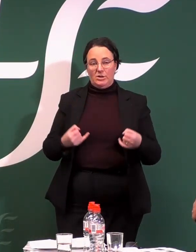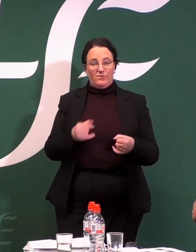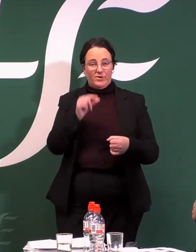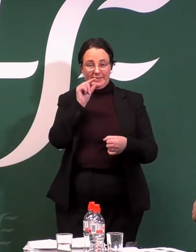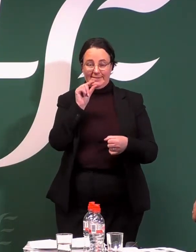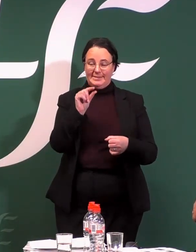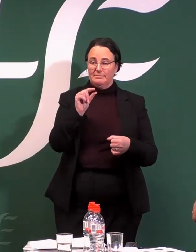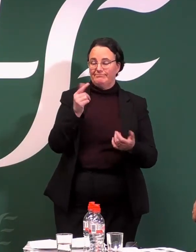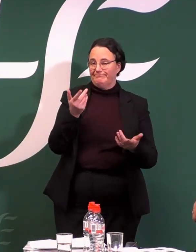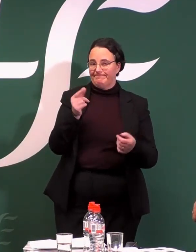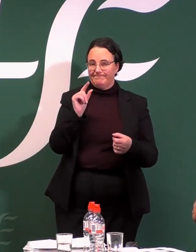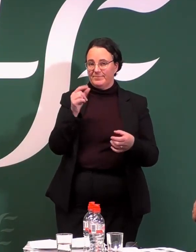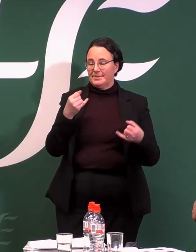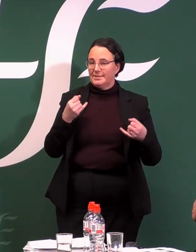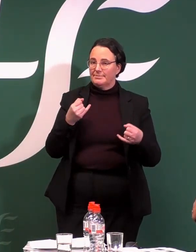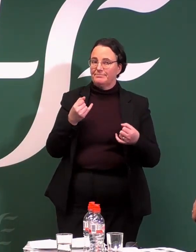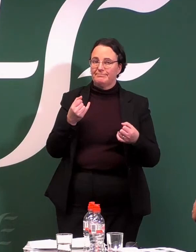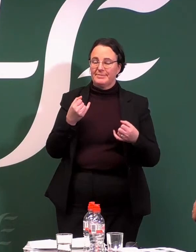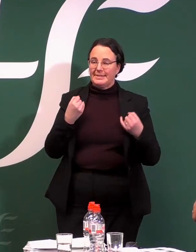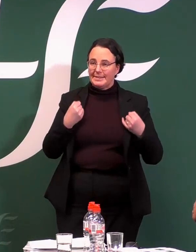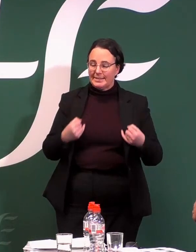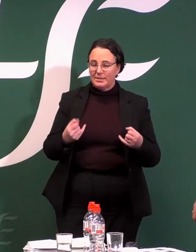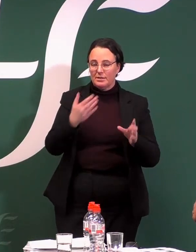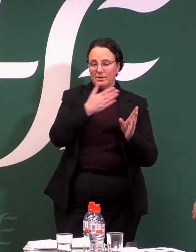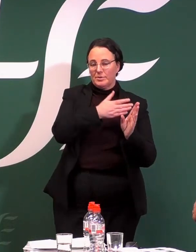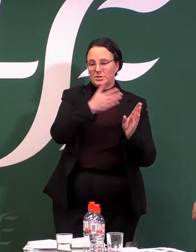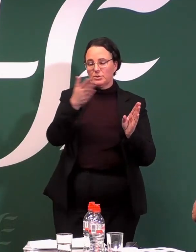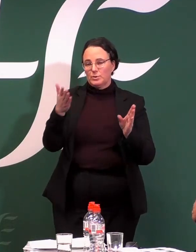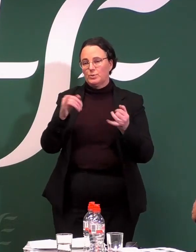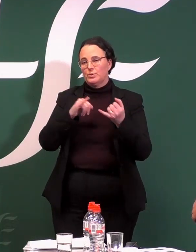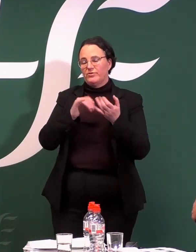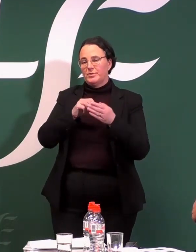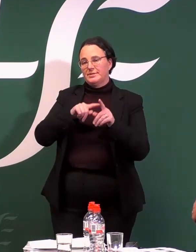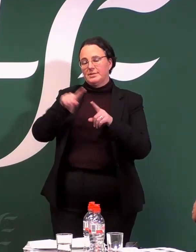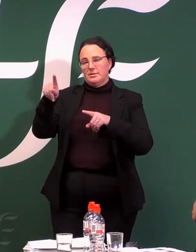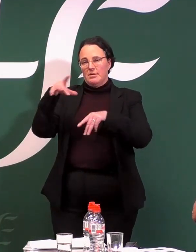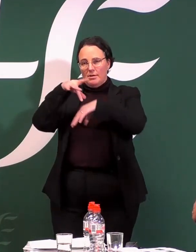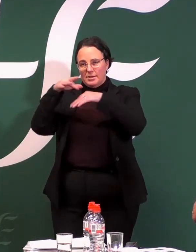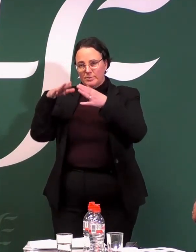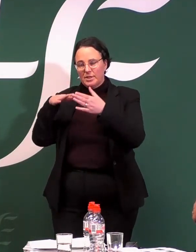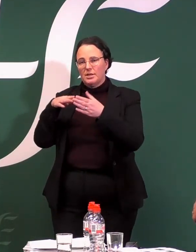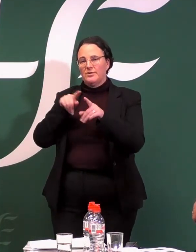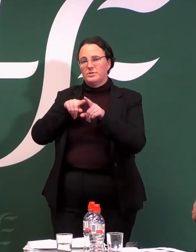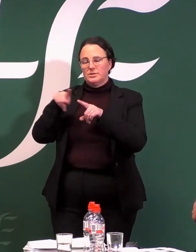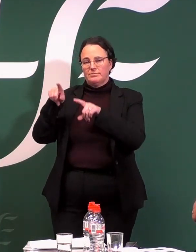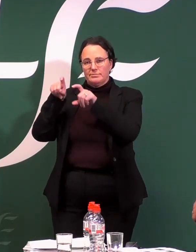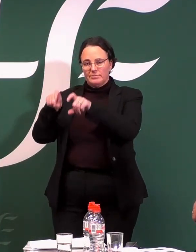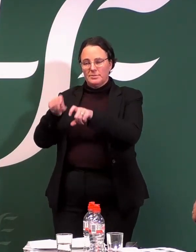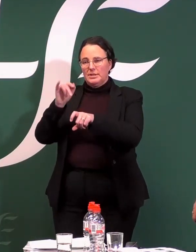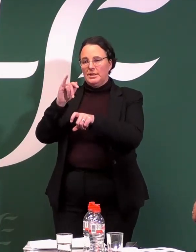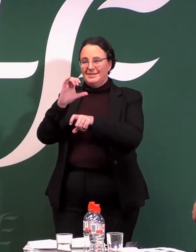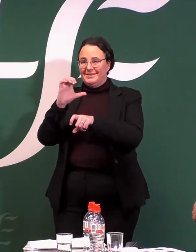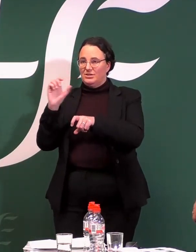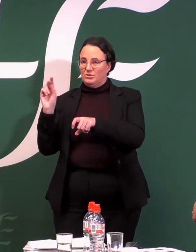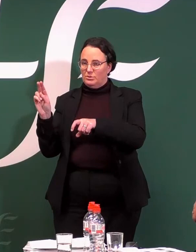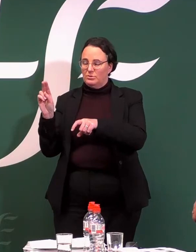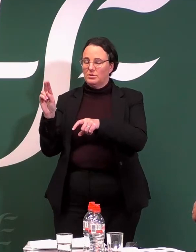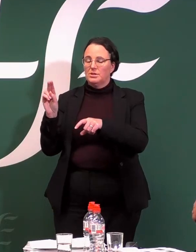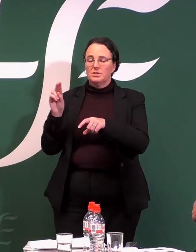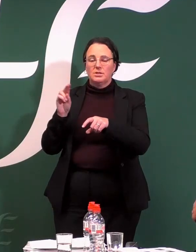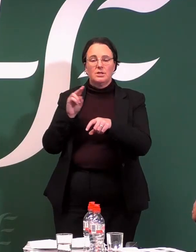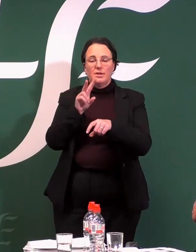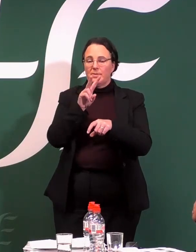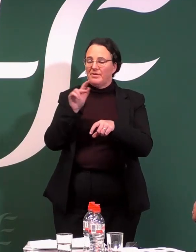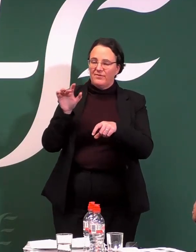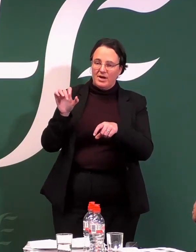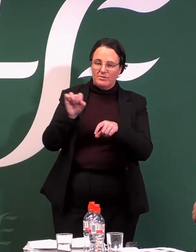illness, right through to people who are hospitalised in ICU. The virus is finding its way through